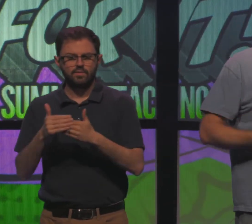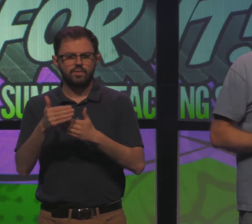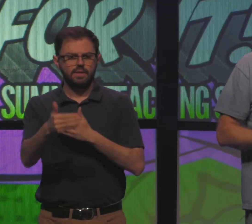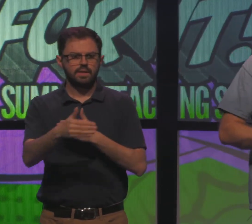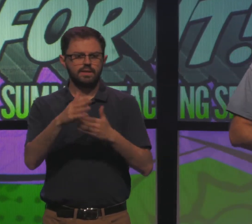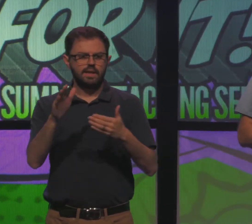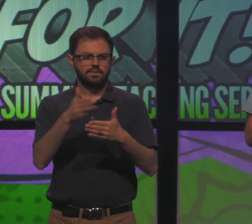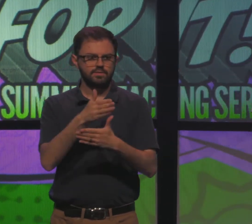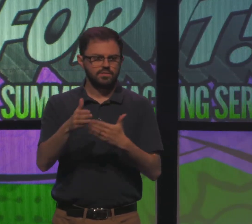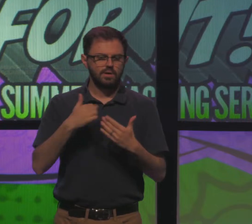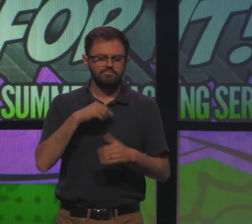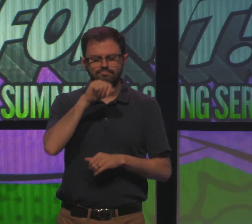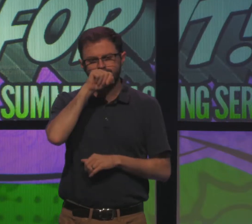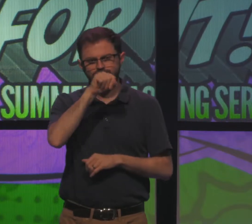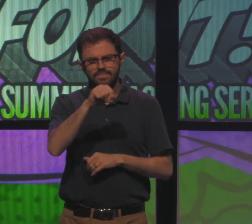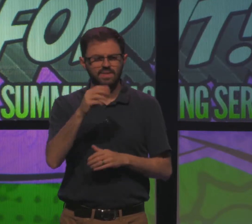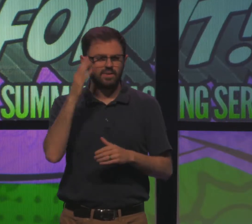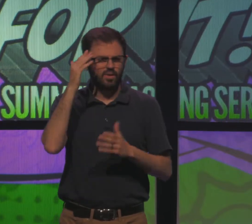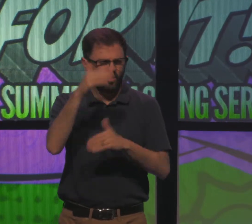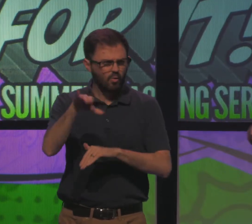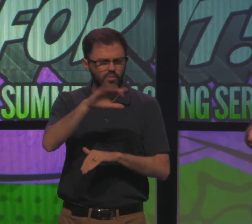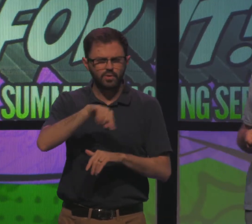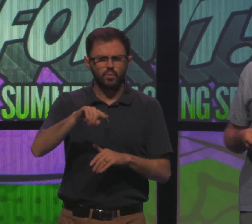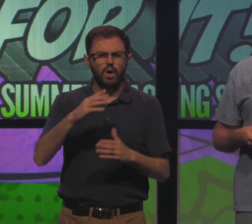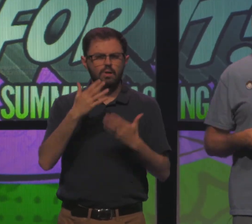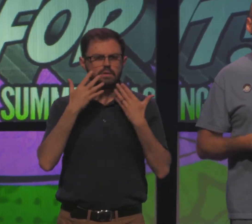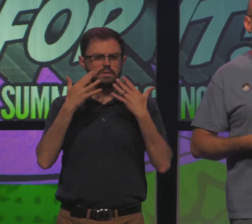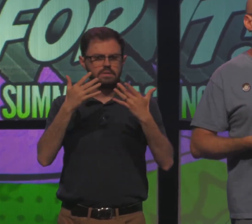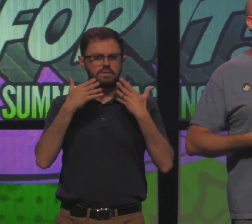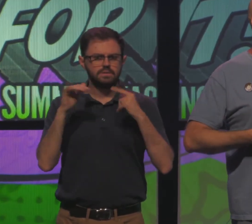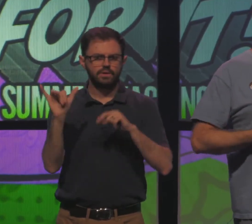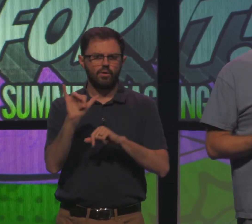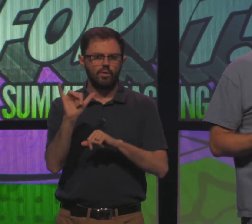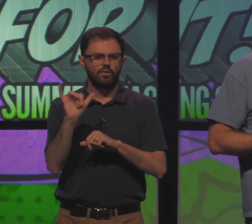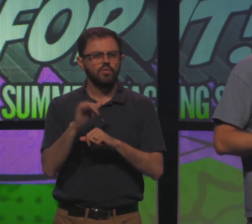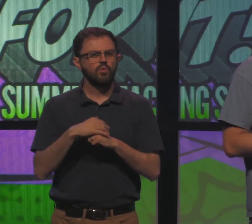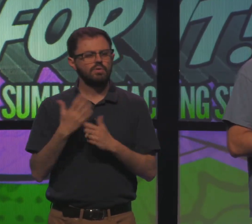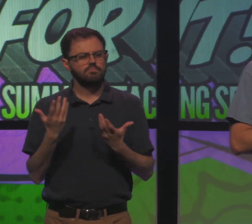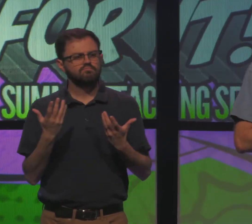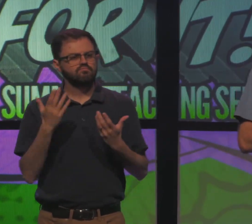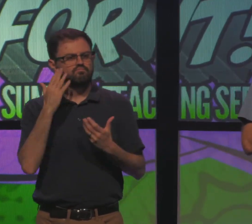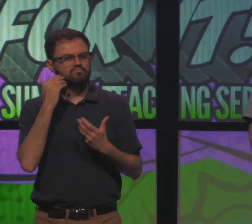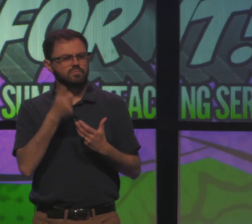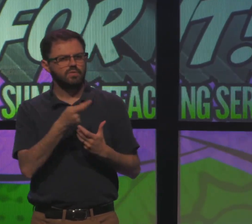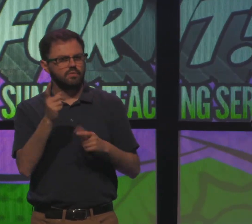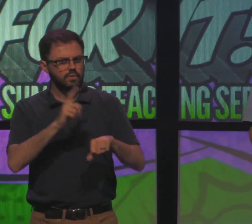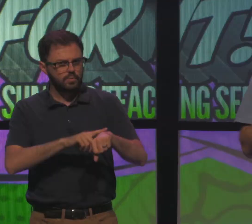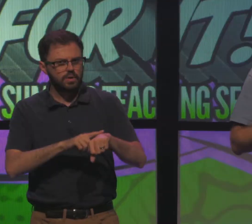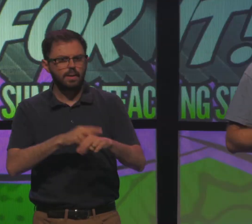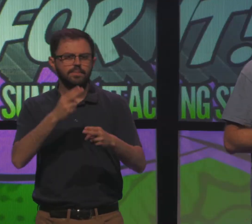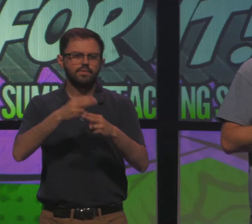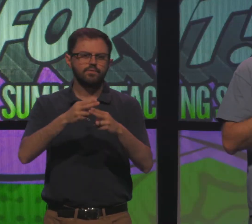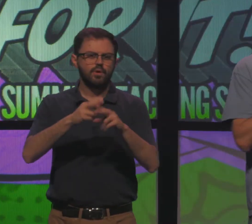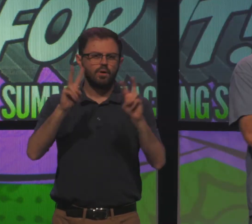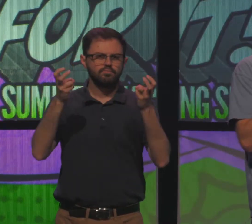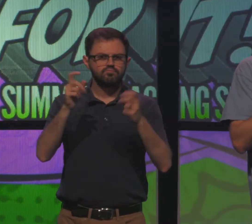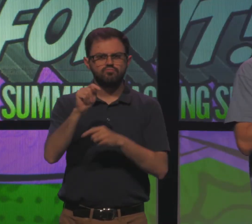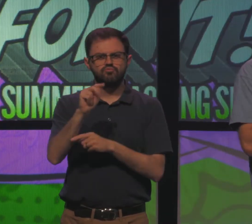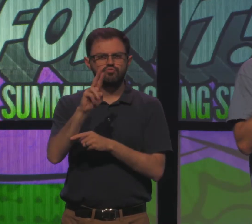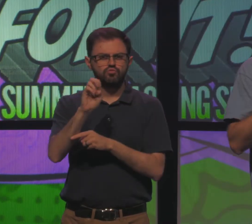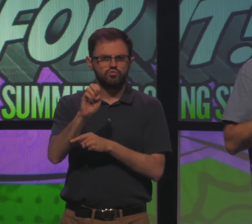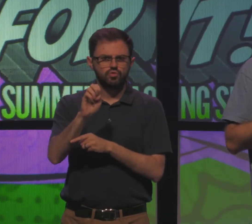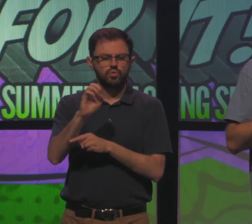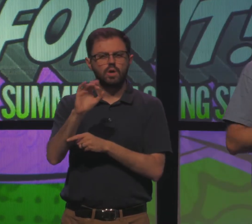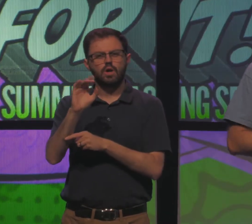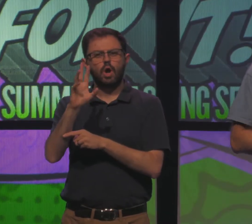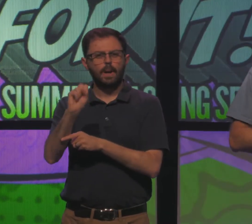you'll sing along as you catch it. We've done it a few times. It's called True Colors. And it's a rewrite with the tune from